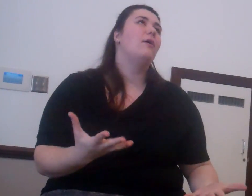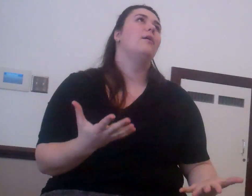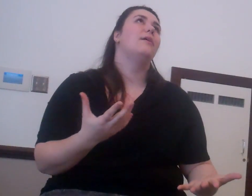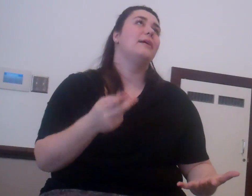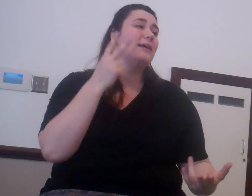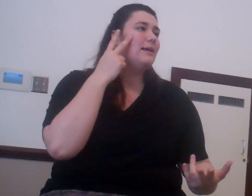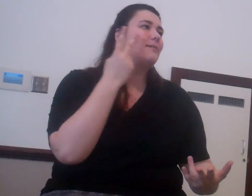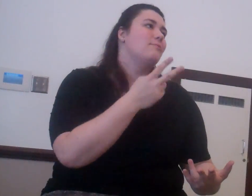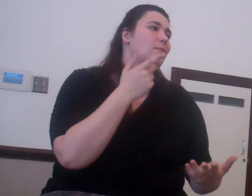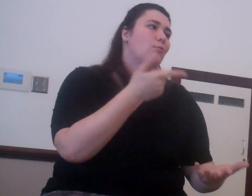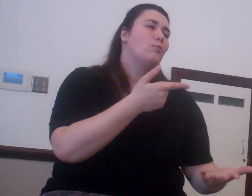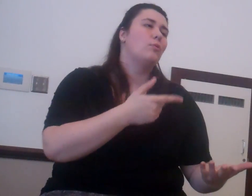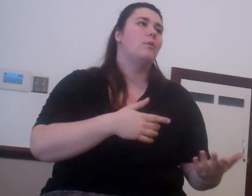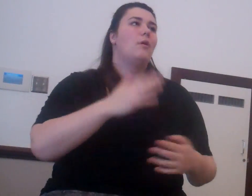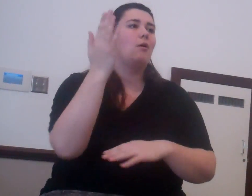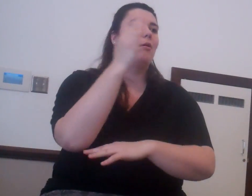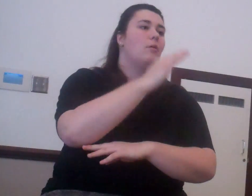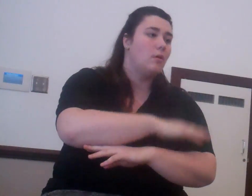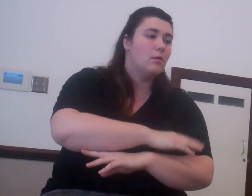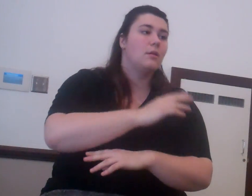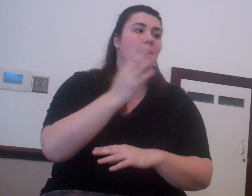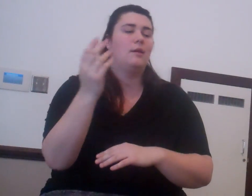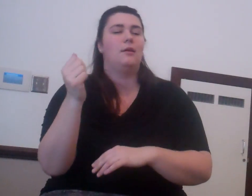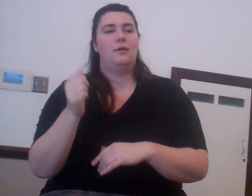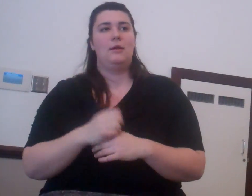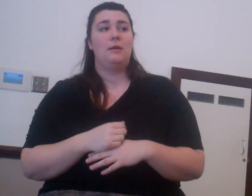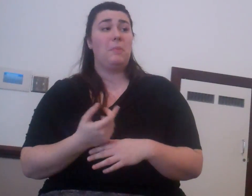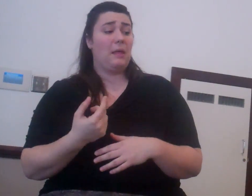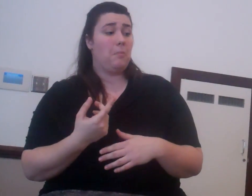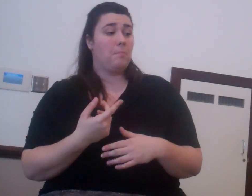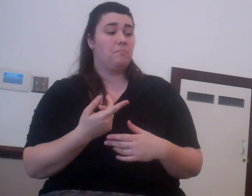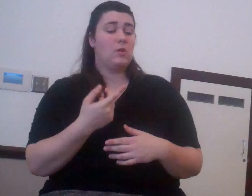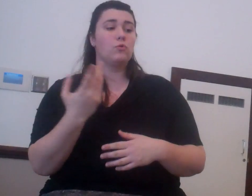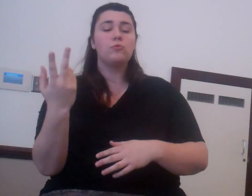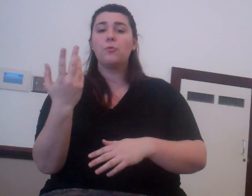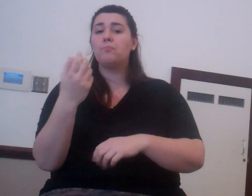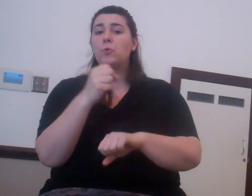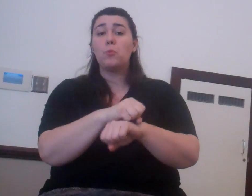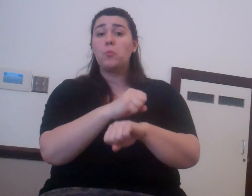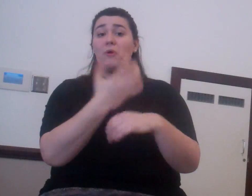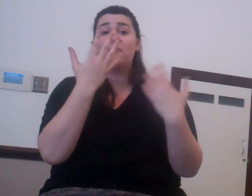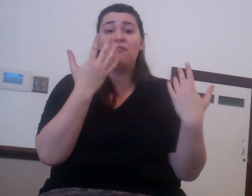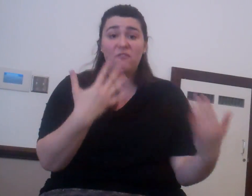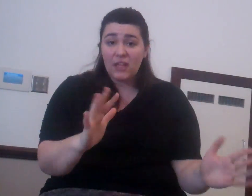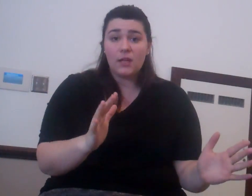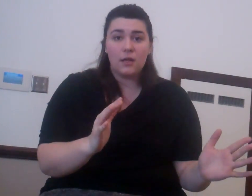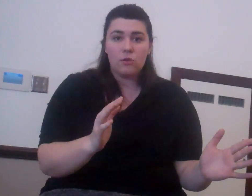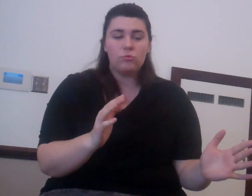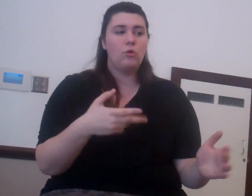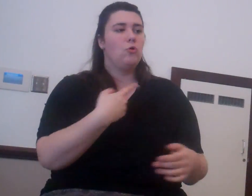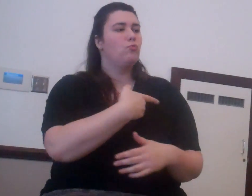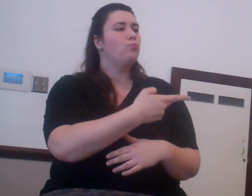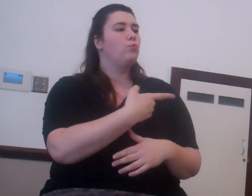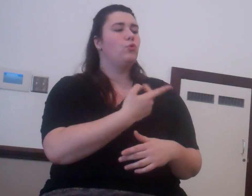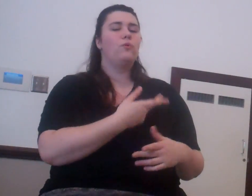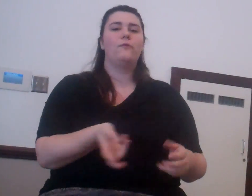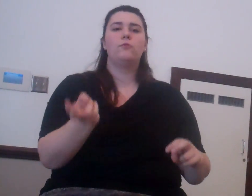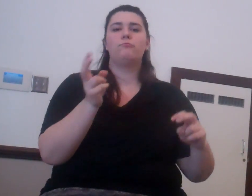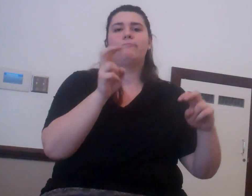they're going through all day, so it's sort of like a built-in sounding board for work stuff, which can be helpful and nice, right? But on